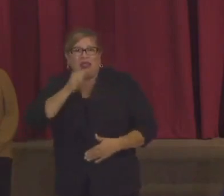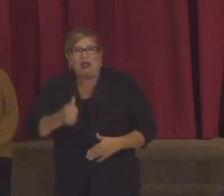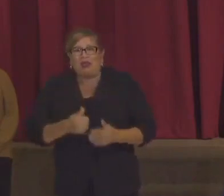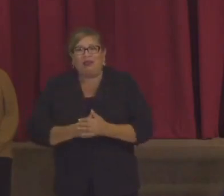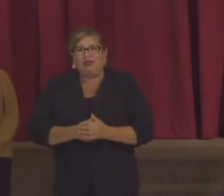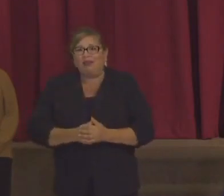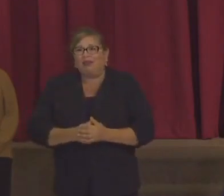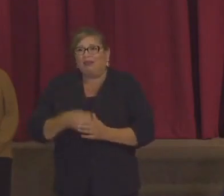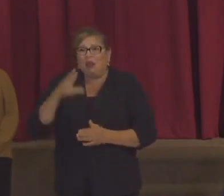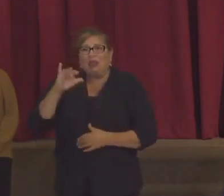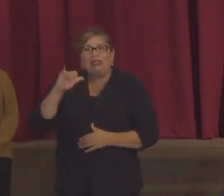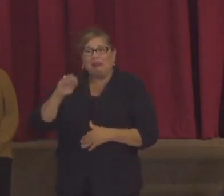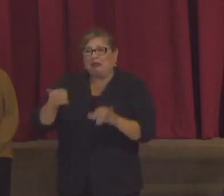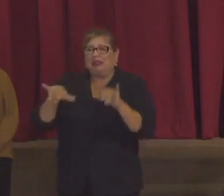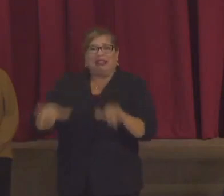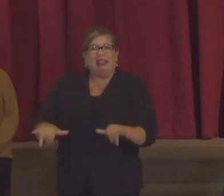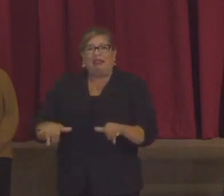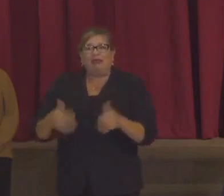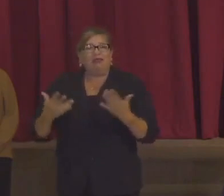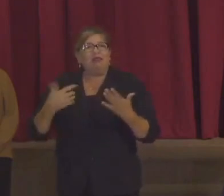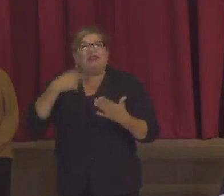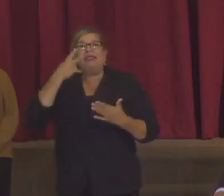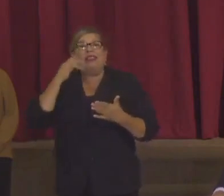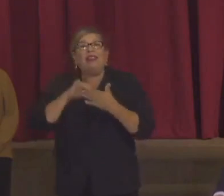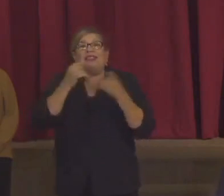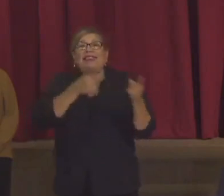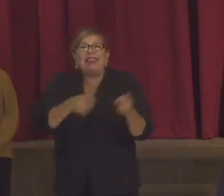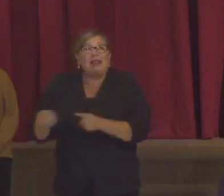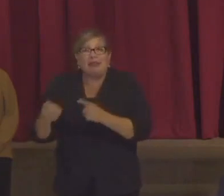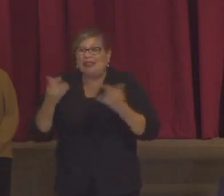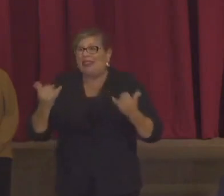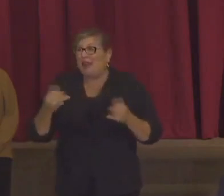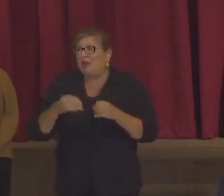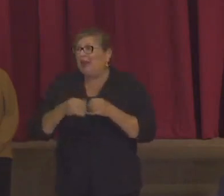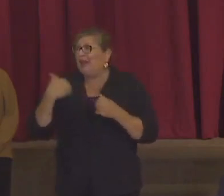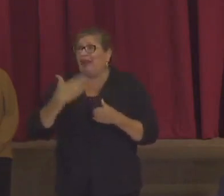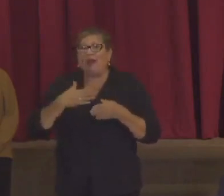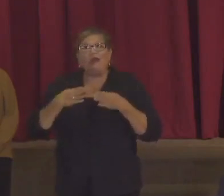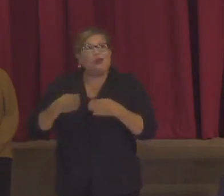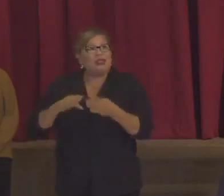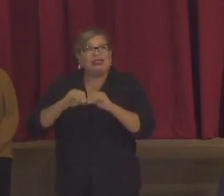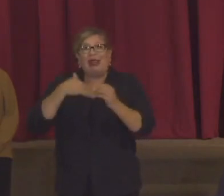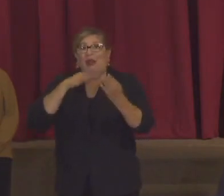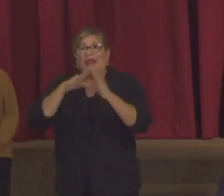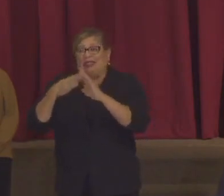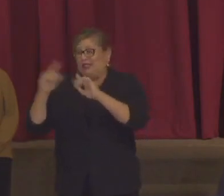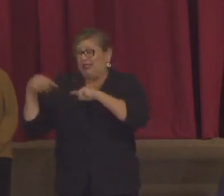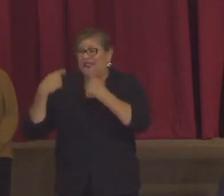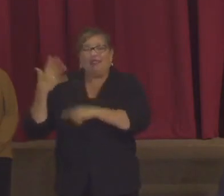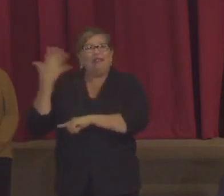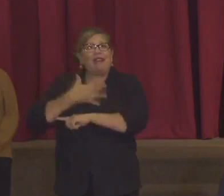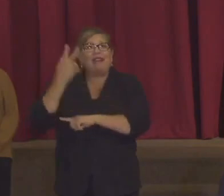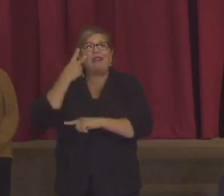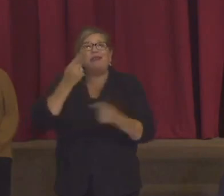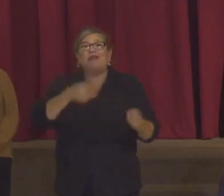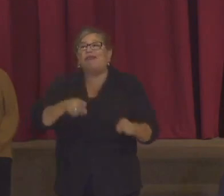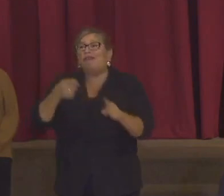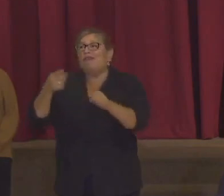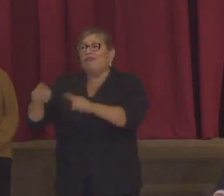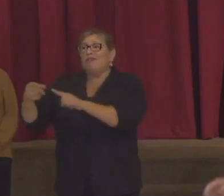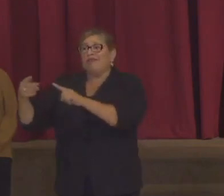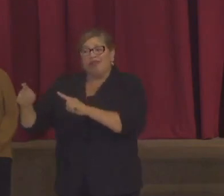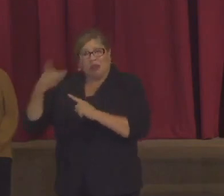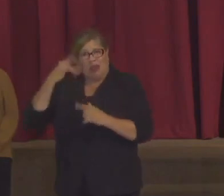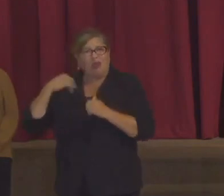that. And the community knows that. You're seeing that manifested out in the streets in the last 5 days. They know